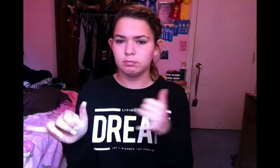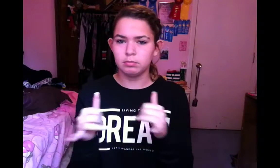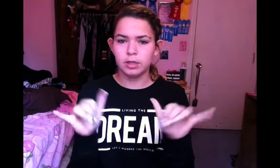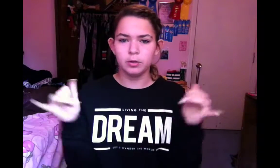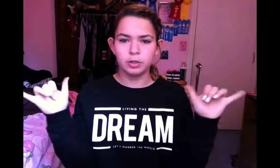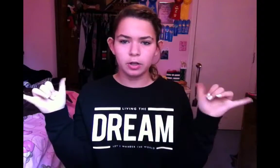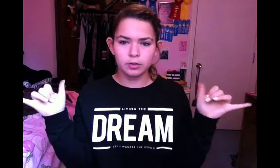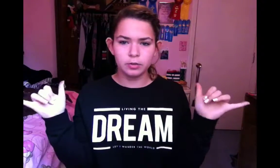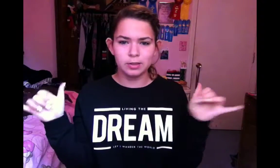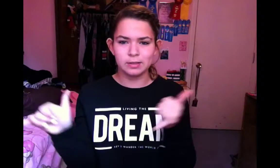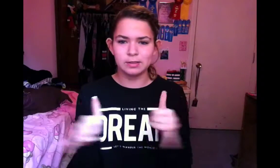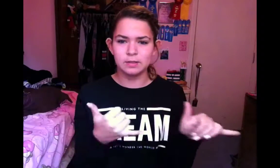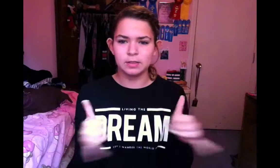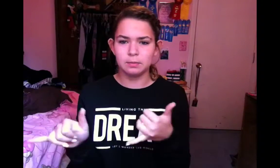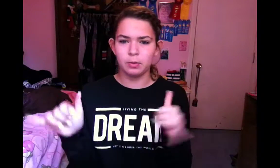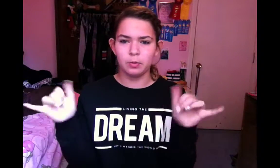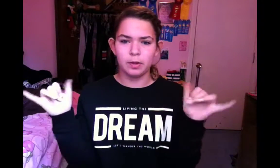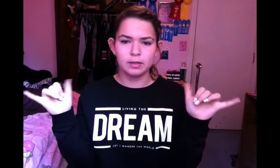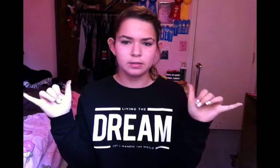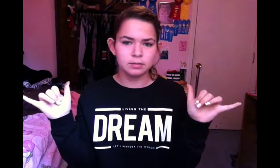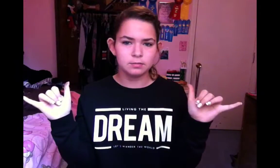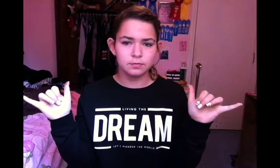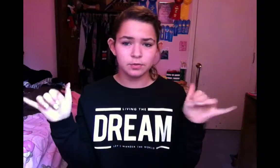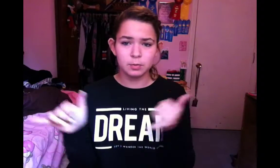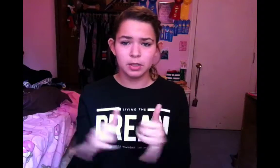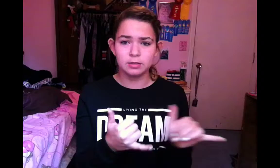Play. Or you can also do it like this. I've seen it both ways. For play.